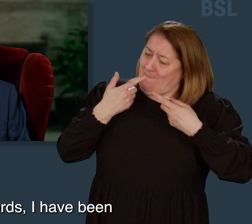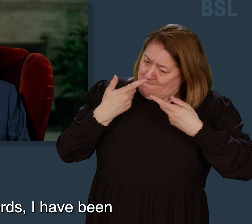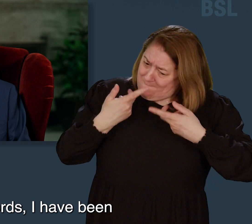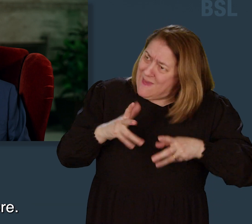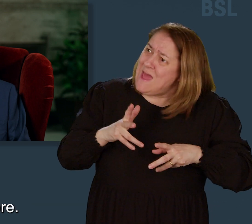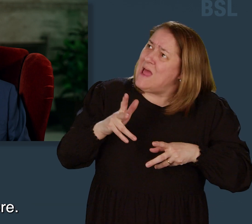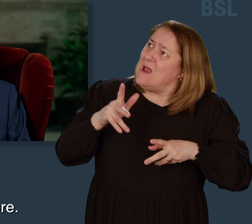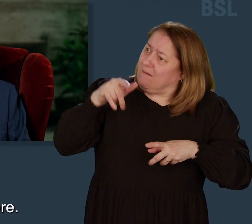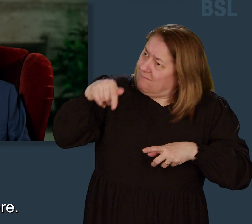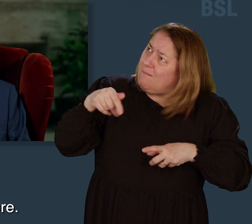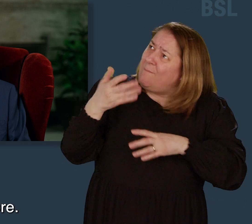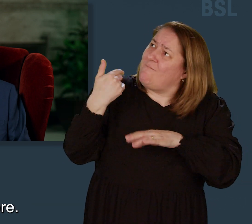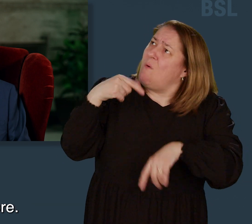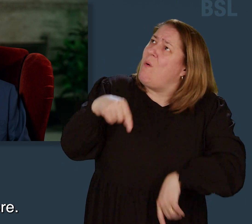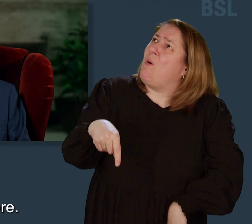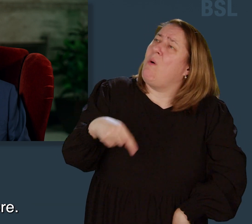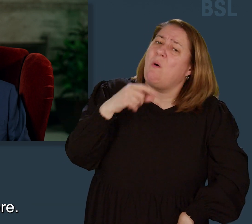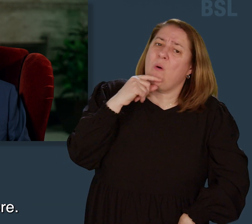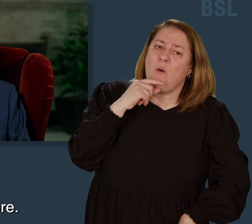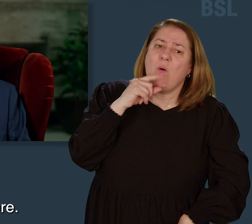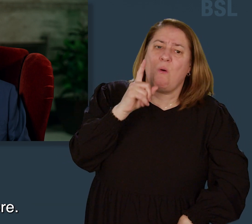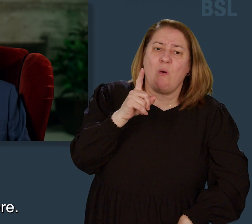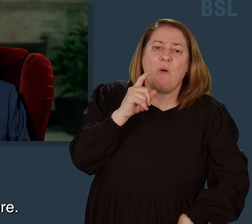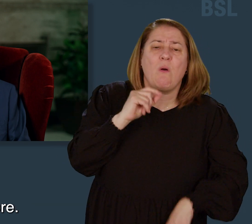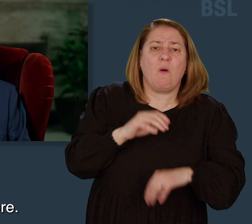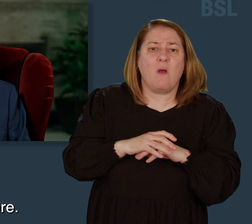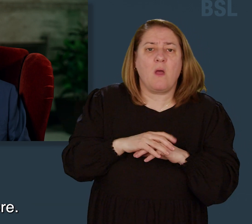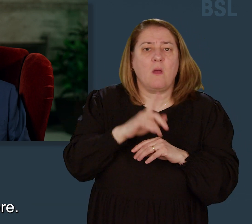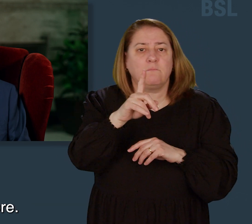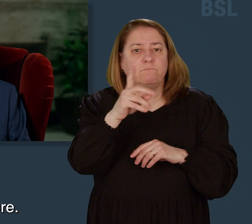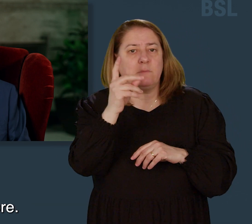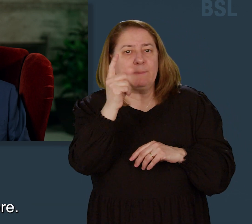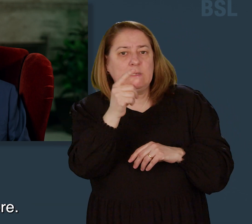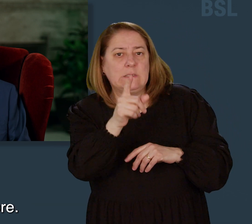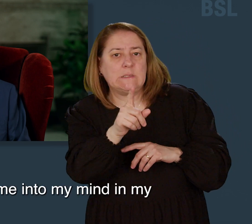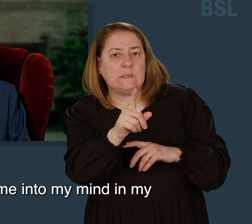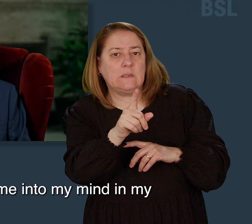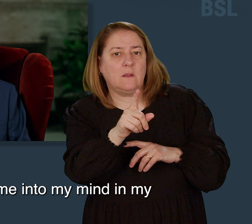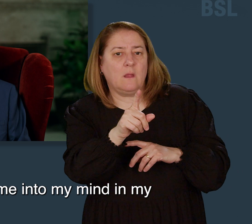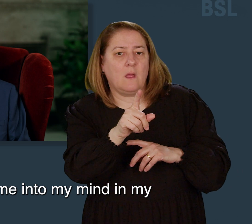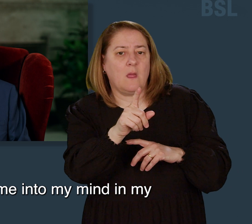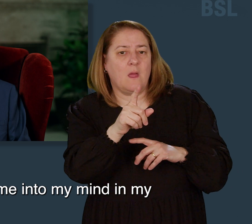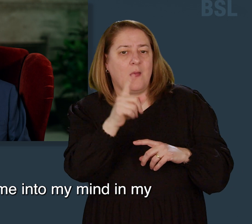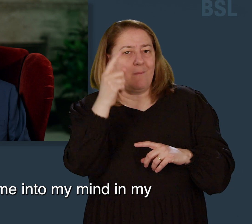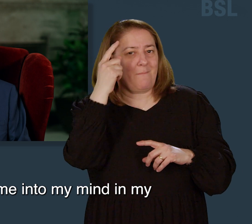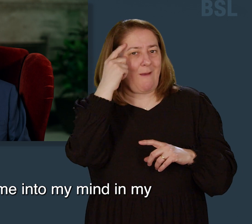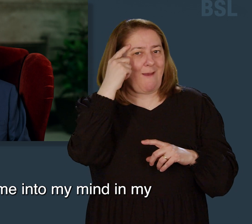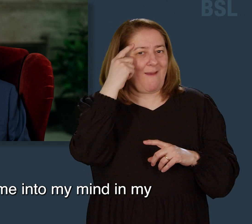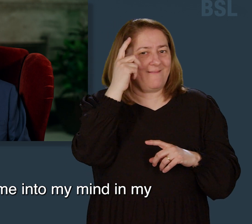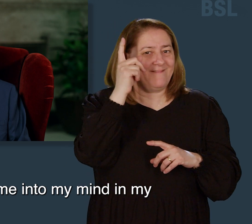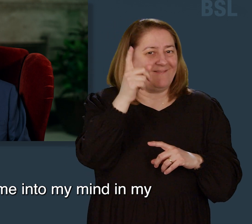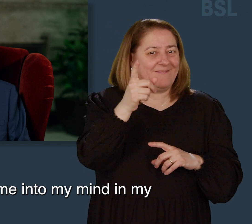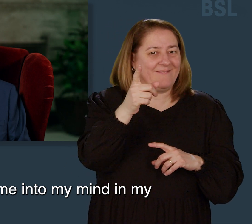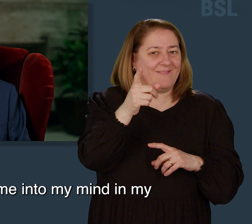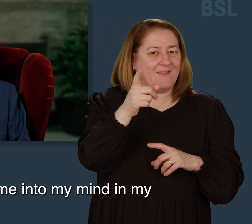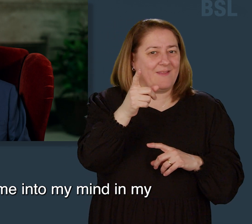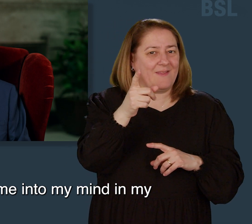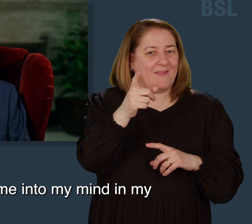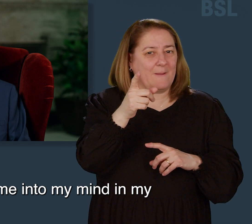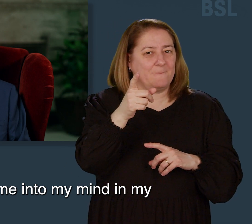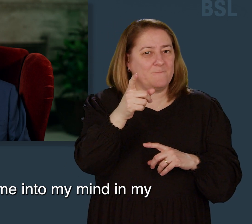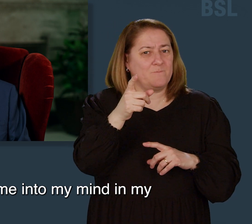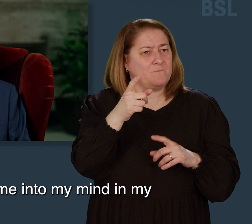I have been in this lighted place before. But then immediately came into my